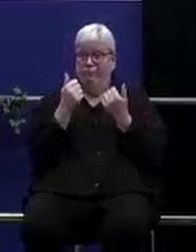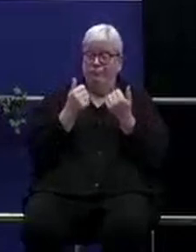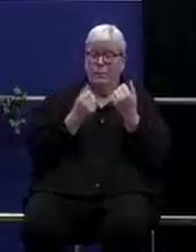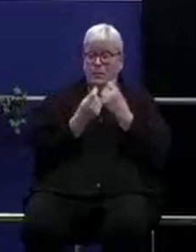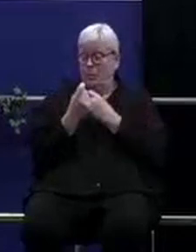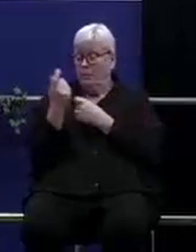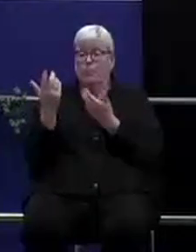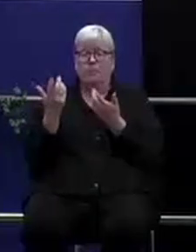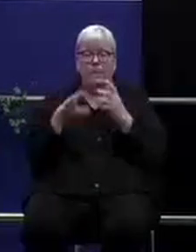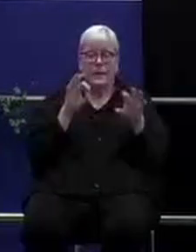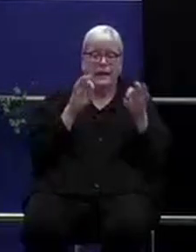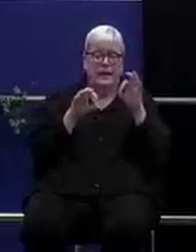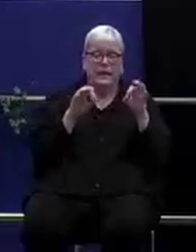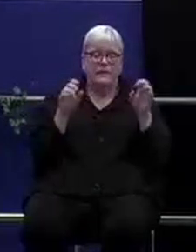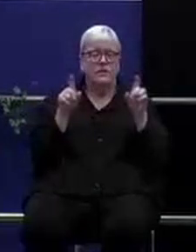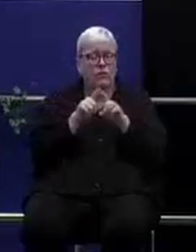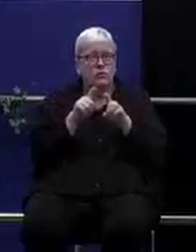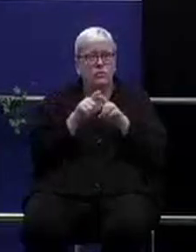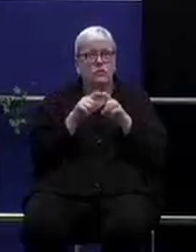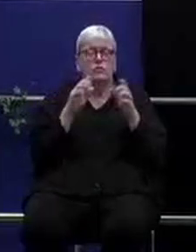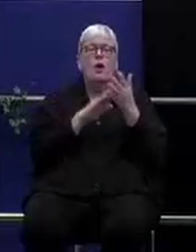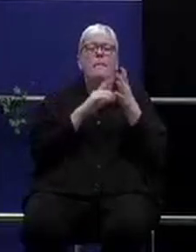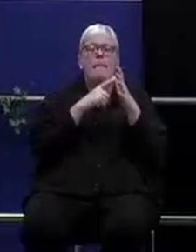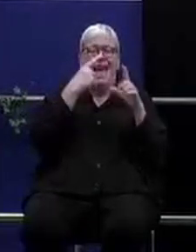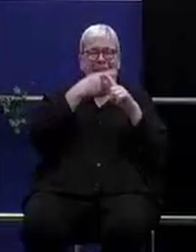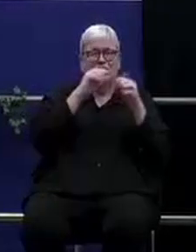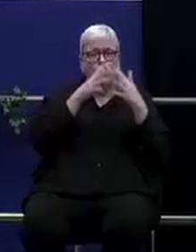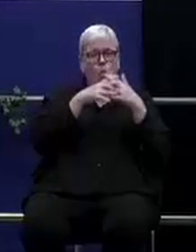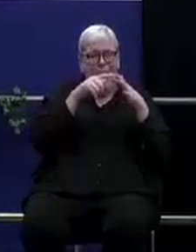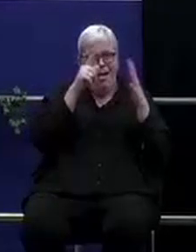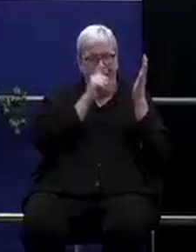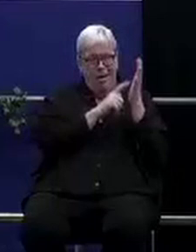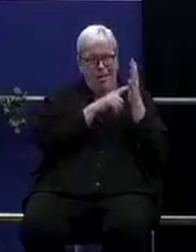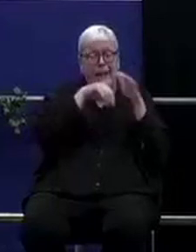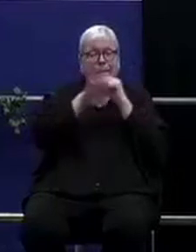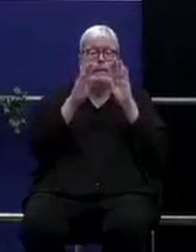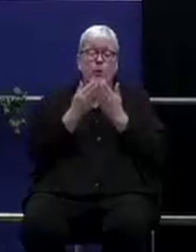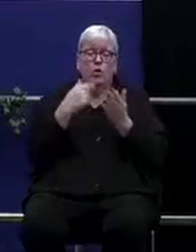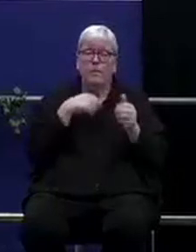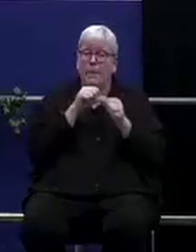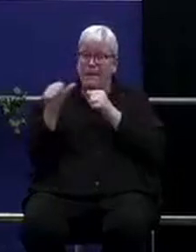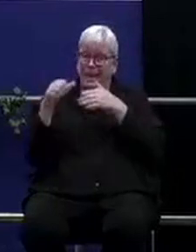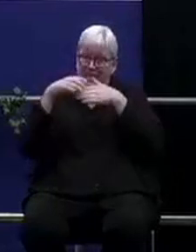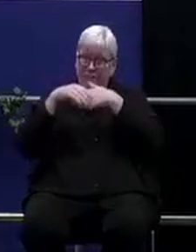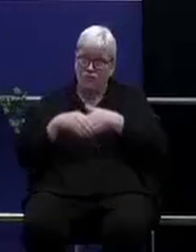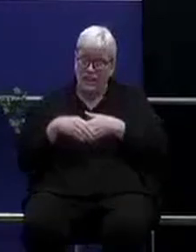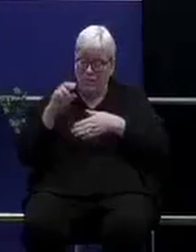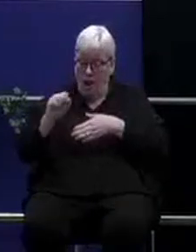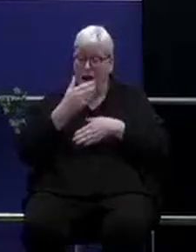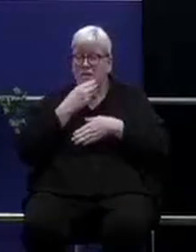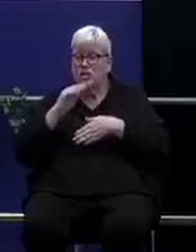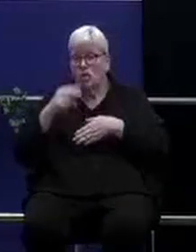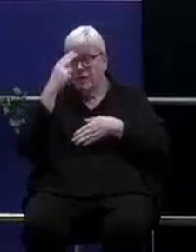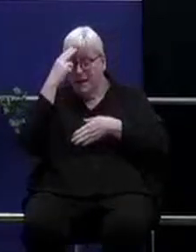came along. But I also, like, there's a character called Maxwell in the book, and my best friend, her surname is Maxwell, and I